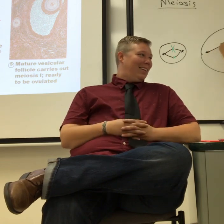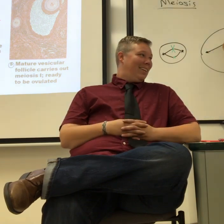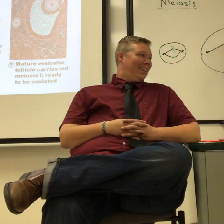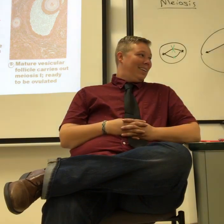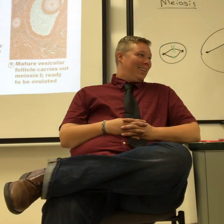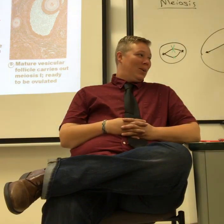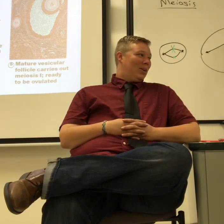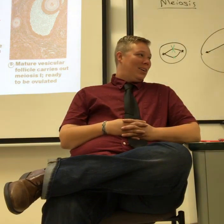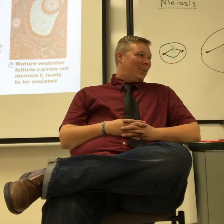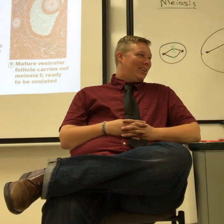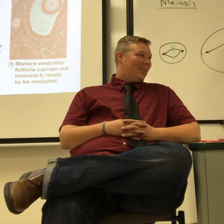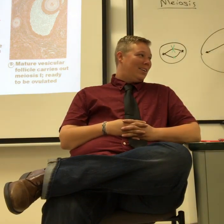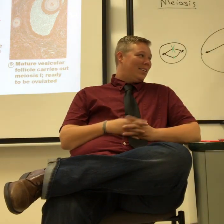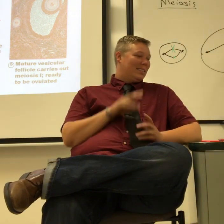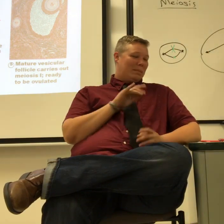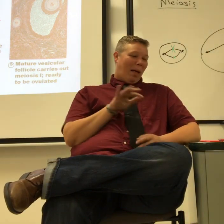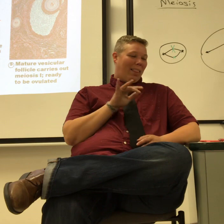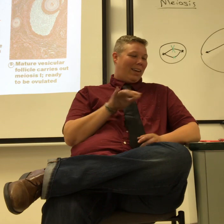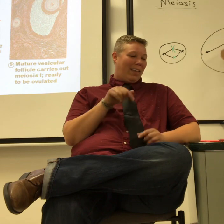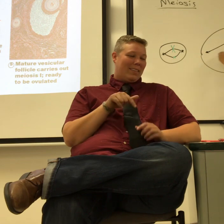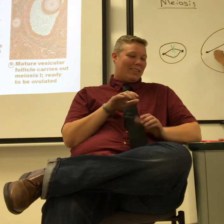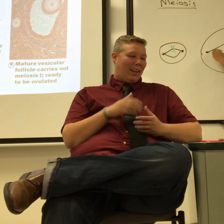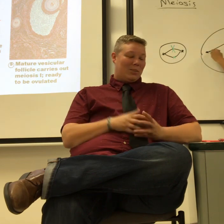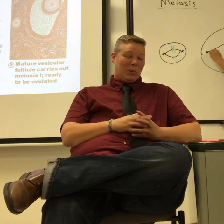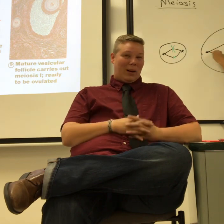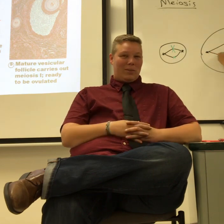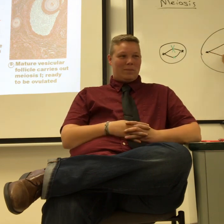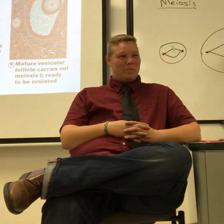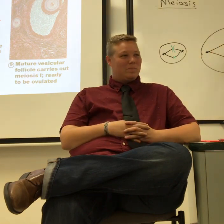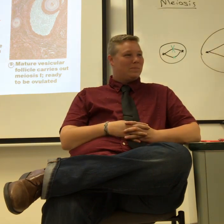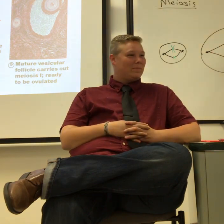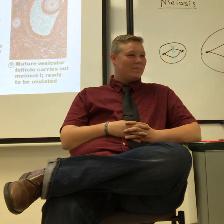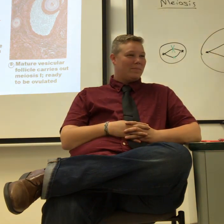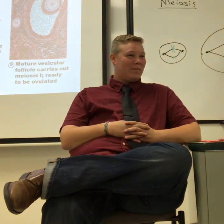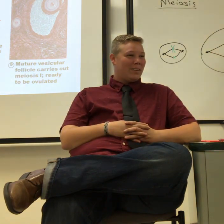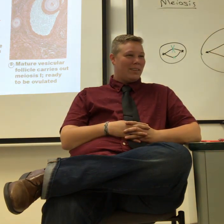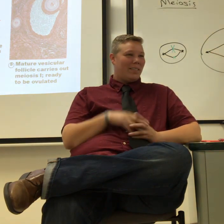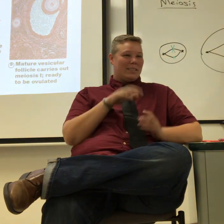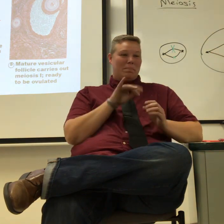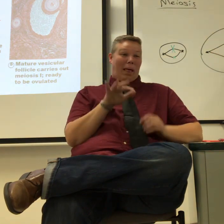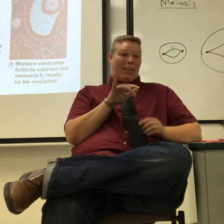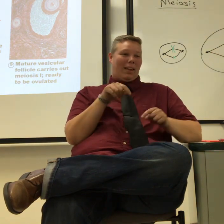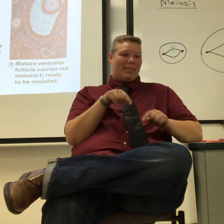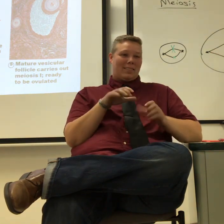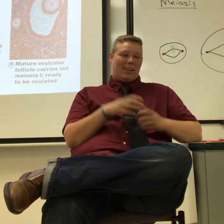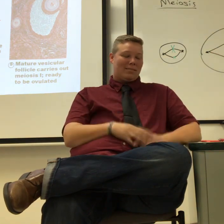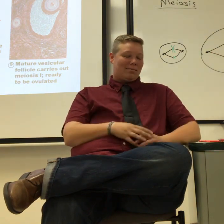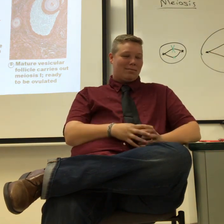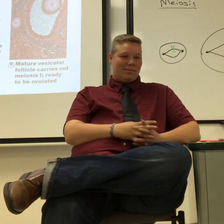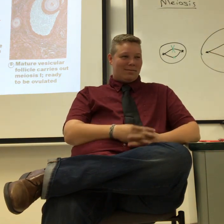You attach at the central mirror right in the middle there, right?